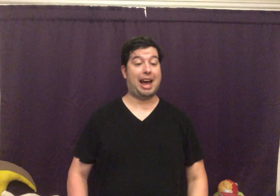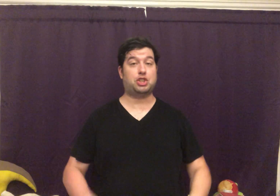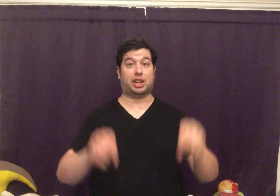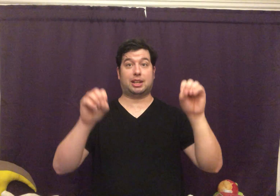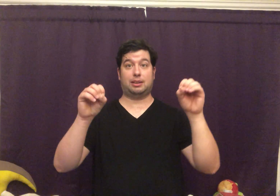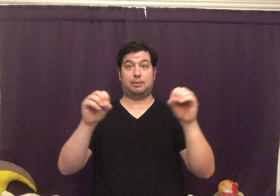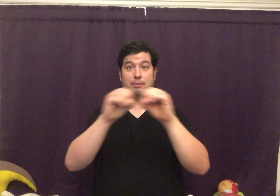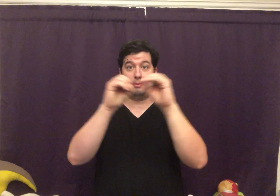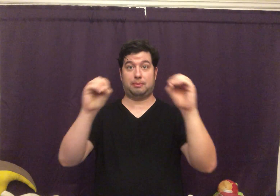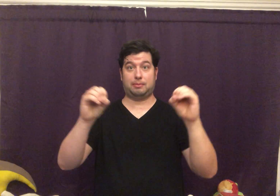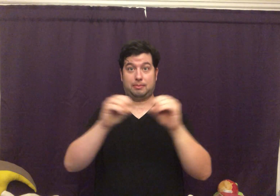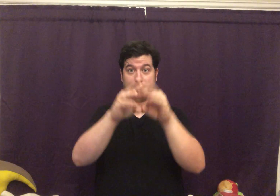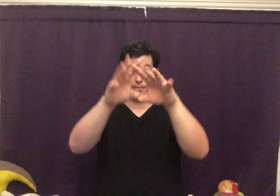Magic.